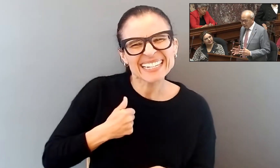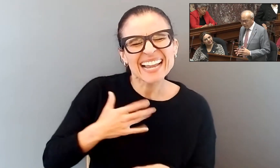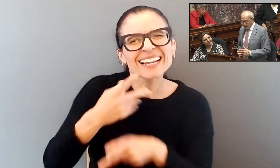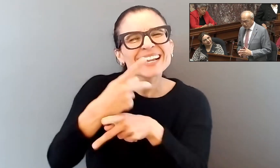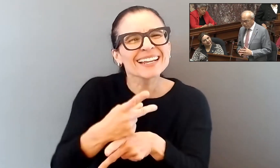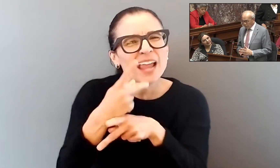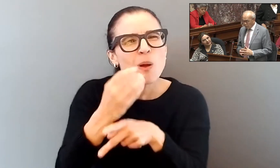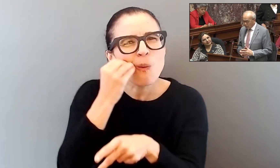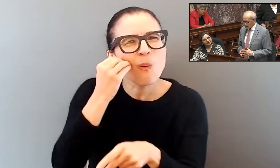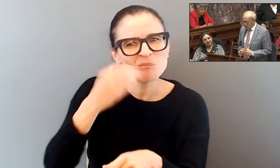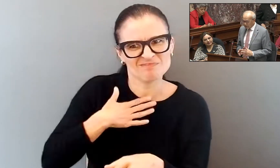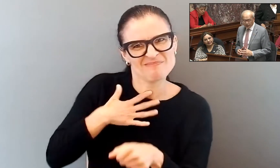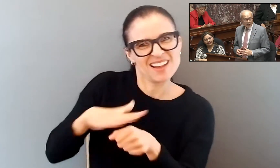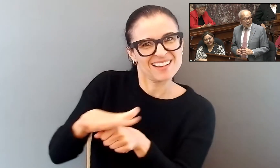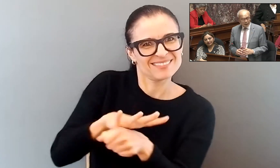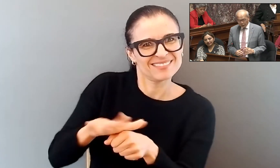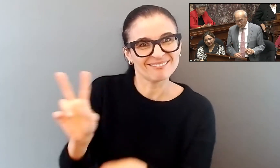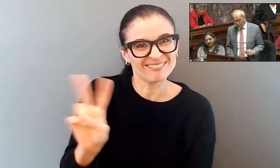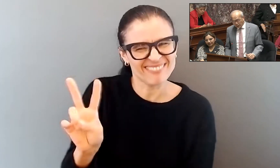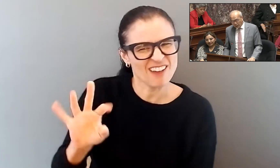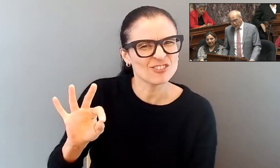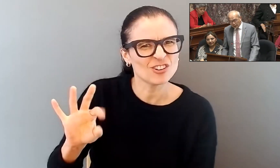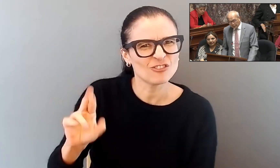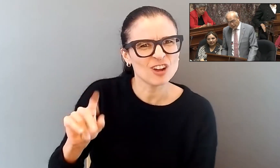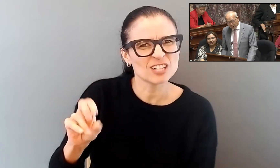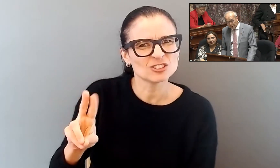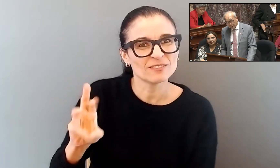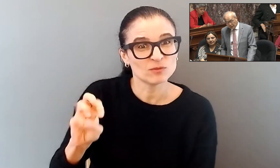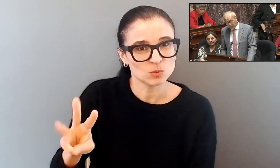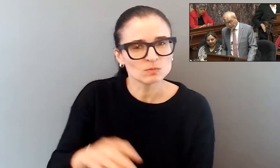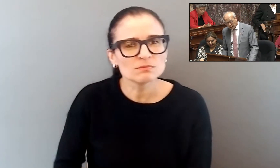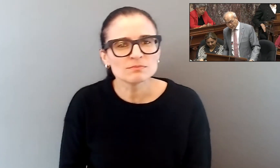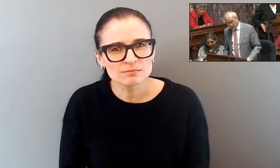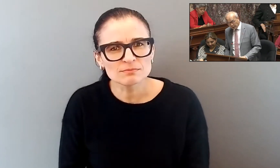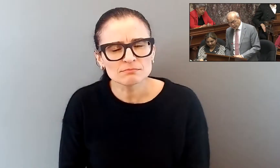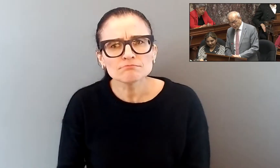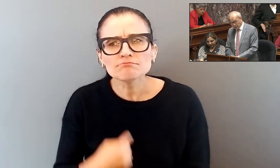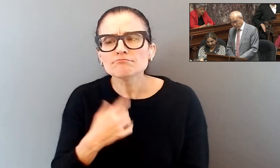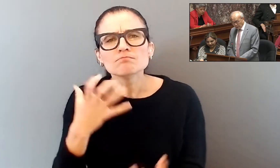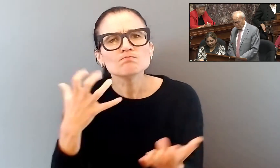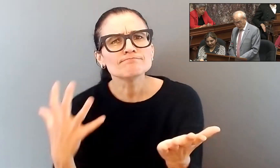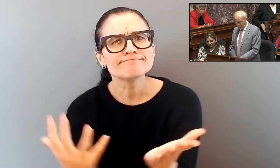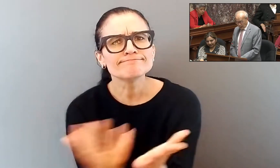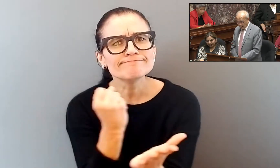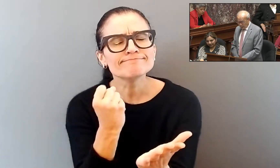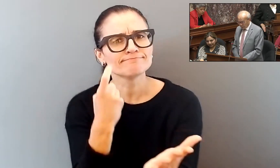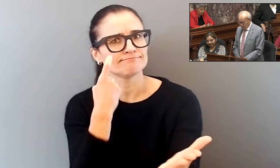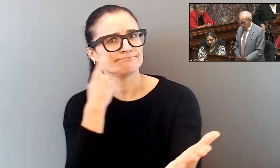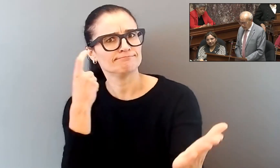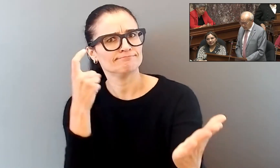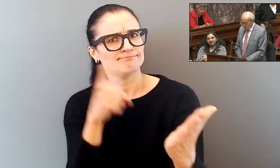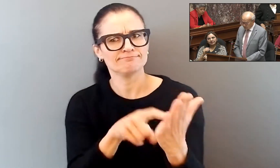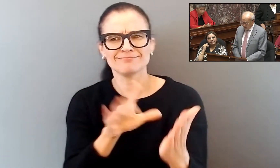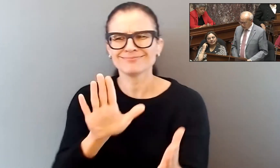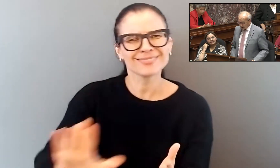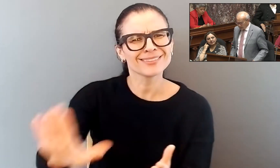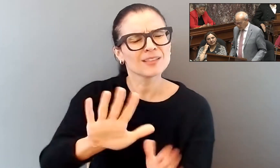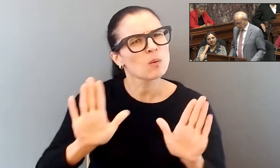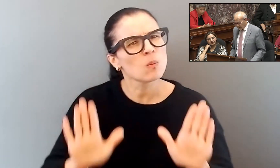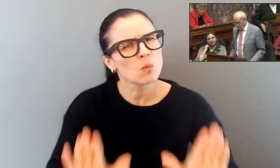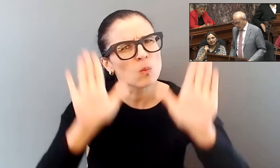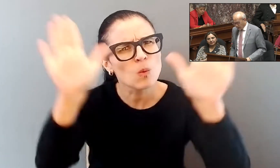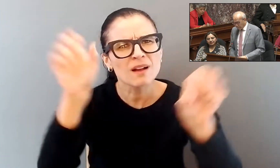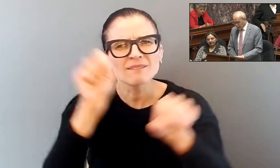recognize the valuable work the Society is doing in the past 60 years. The Society was founded